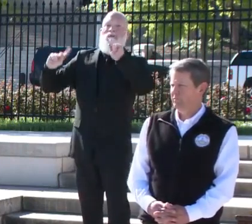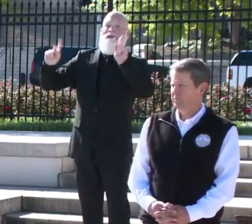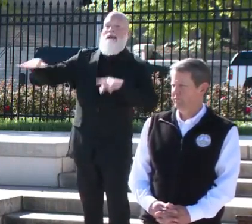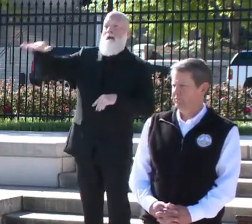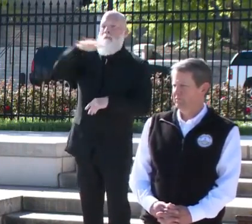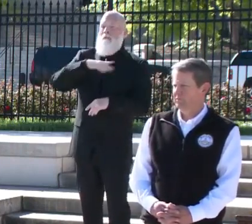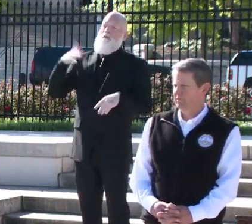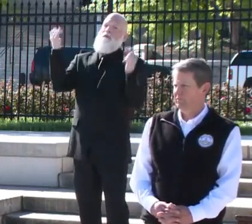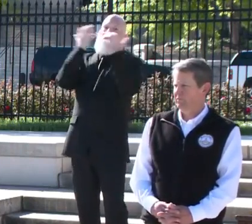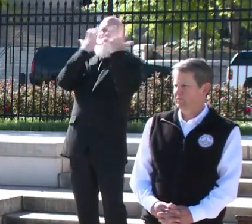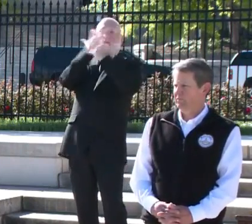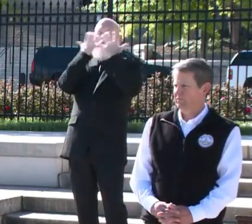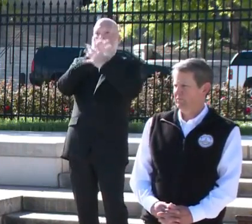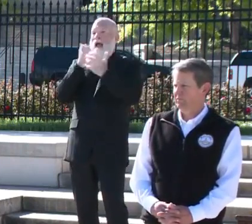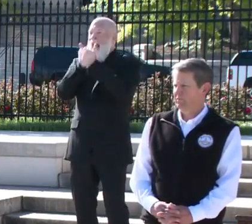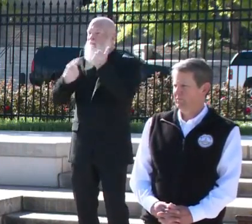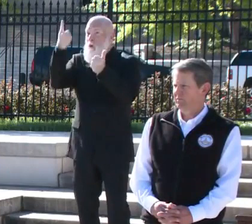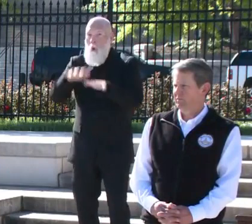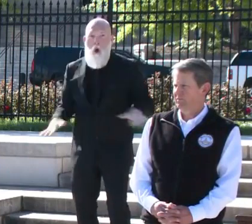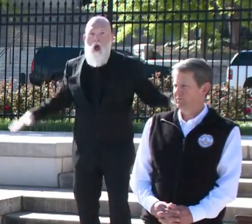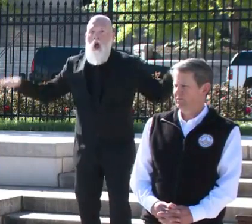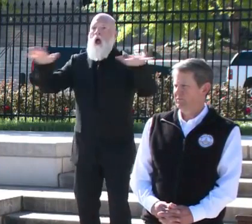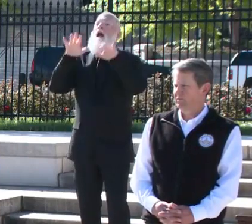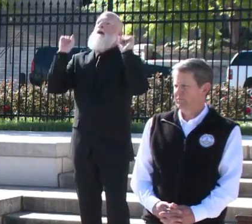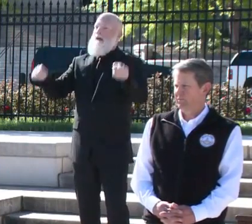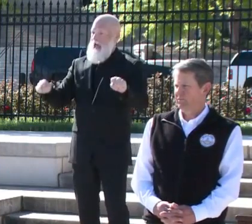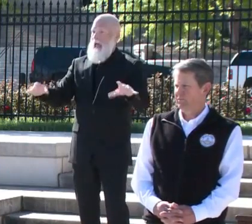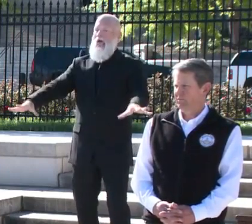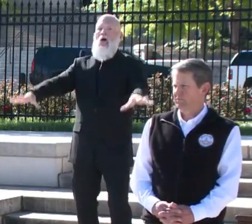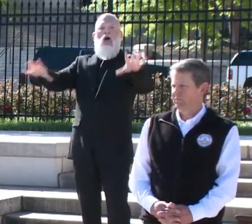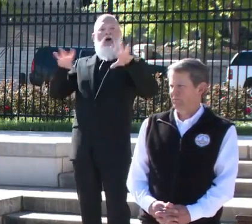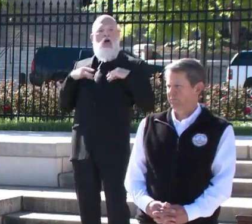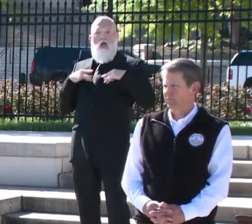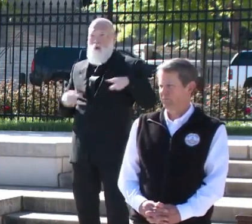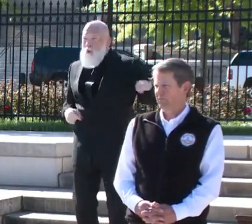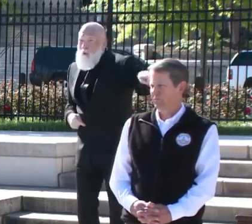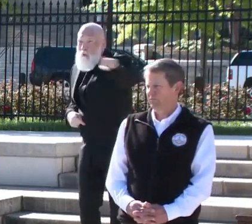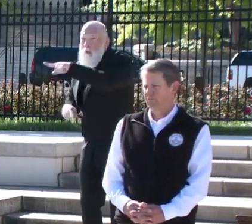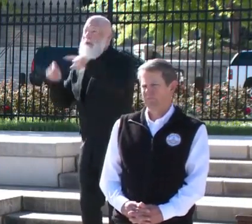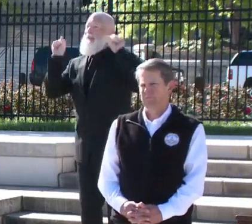everybody is at risk for infection, and I think the time is now to try to stop that community transmission.